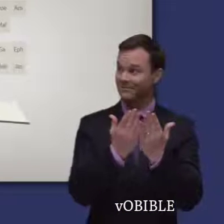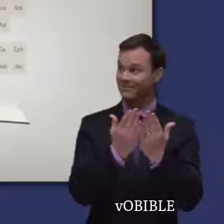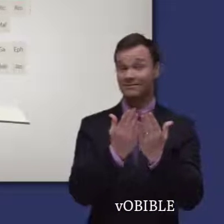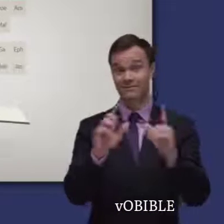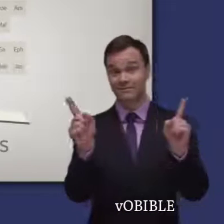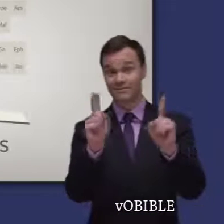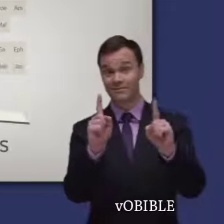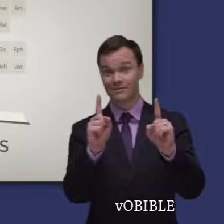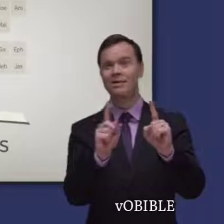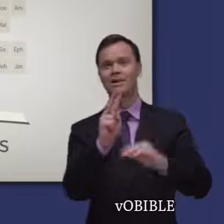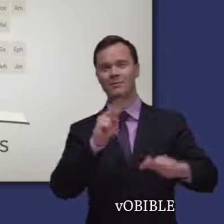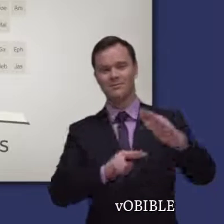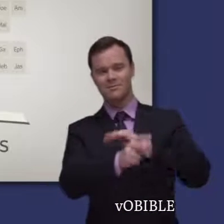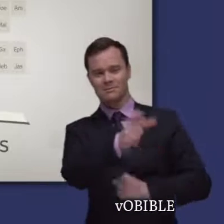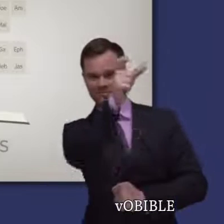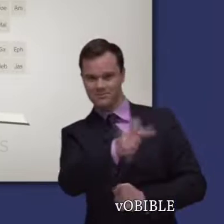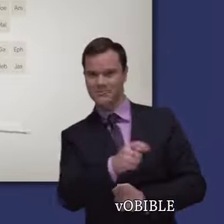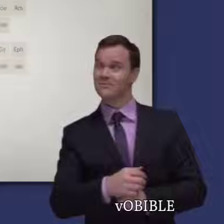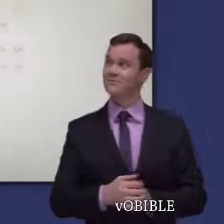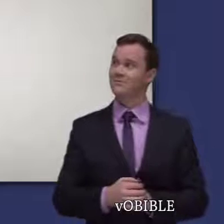An Introduction to the Book of Lamentations.